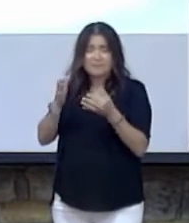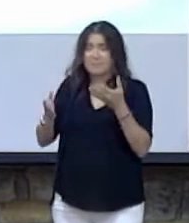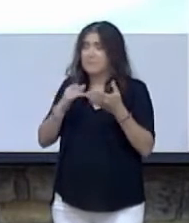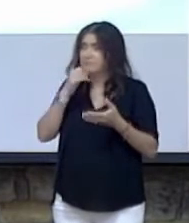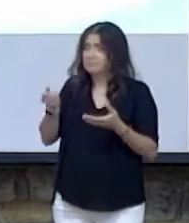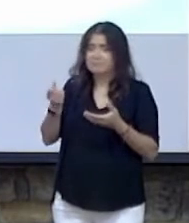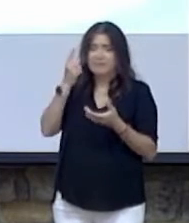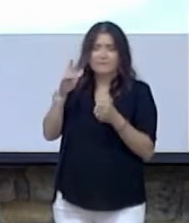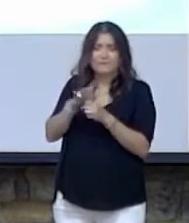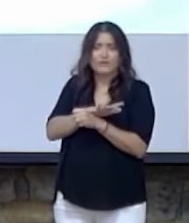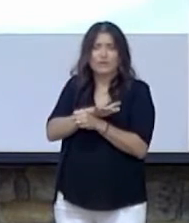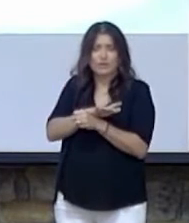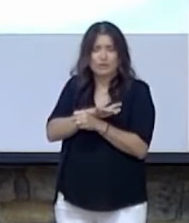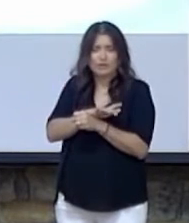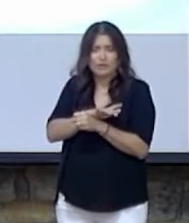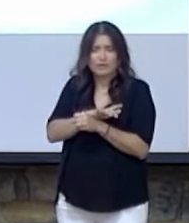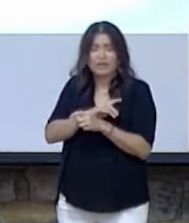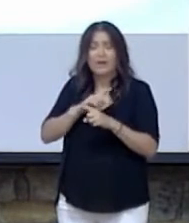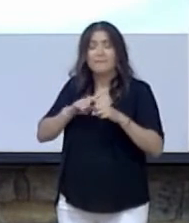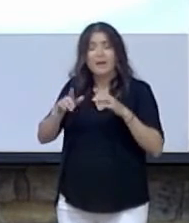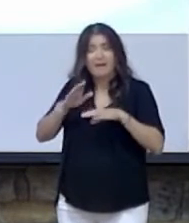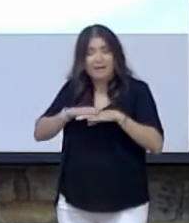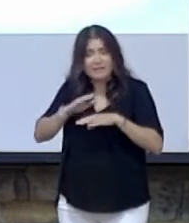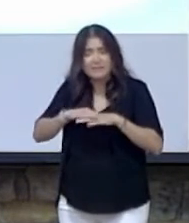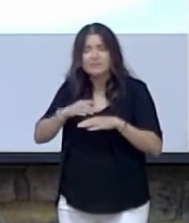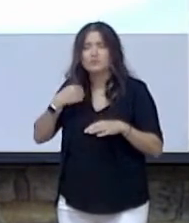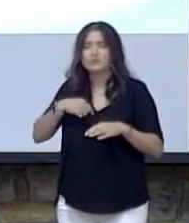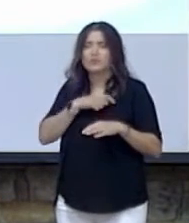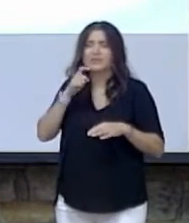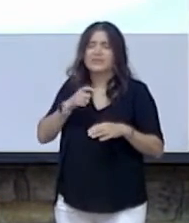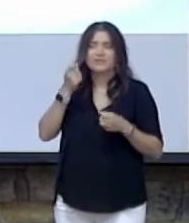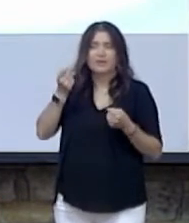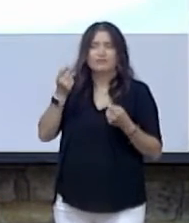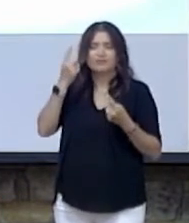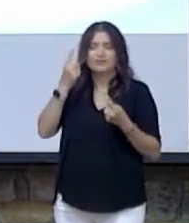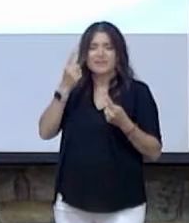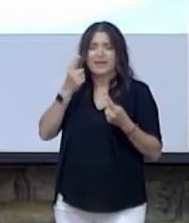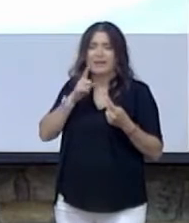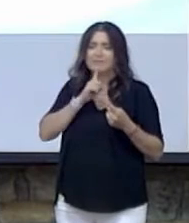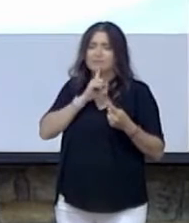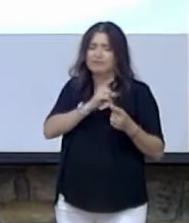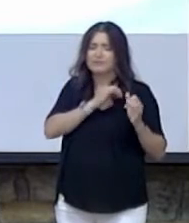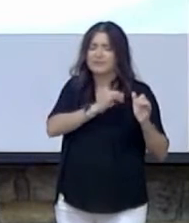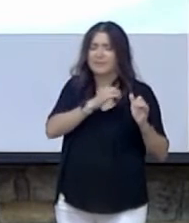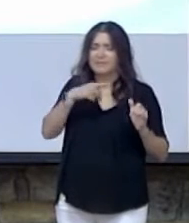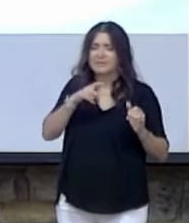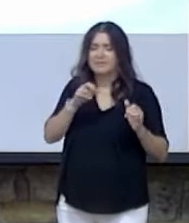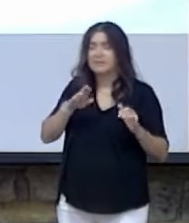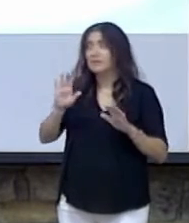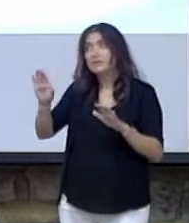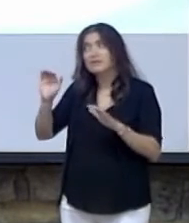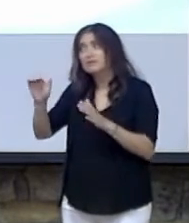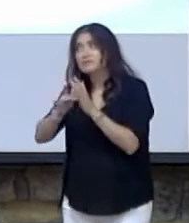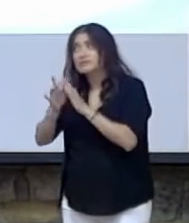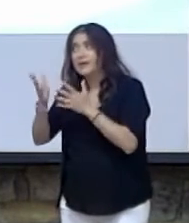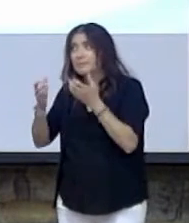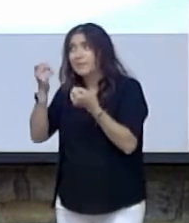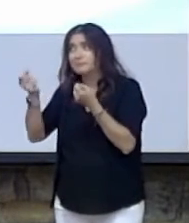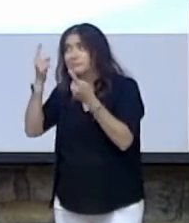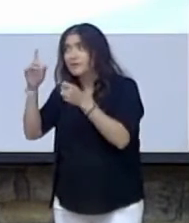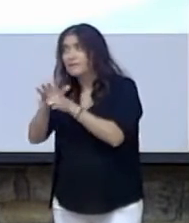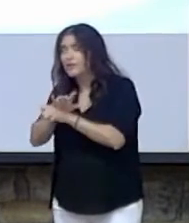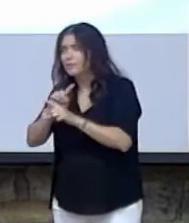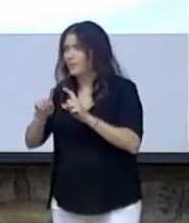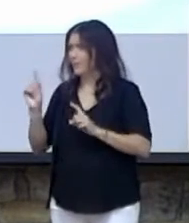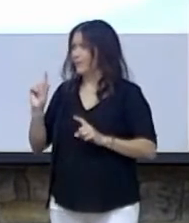all. But we at least have to understand what Peter understood. I may not get it all, but where else am I